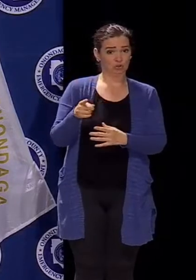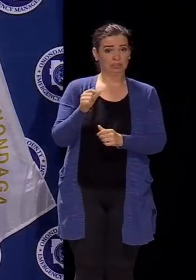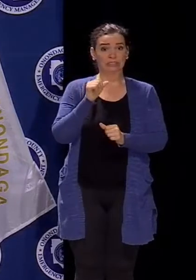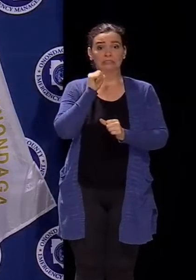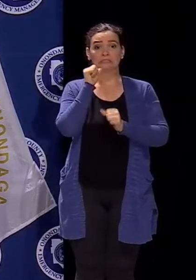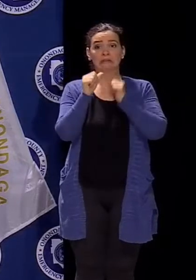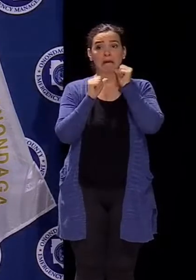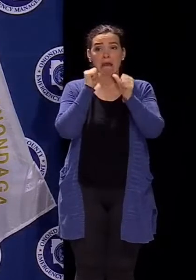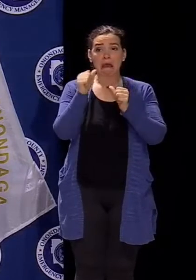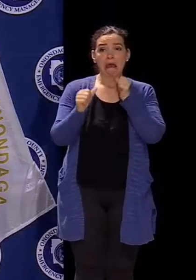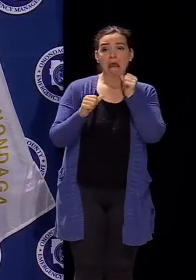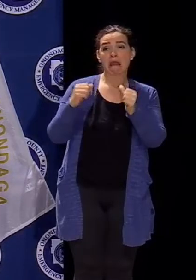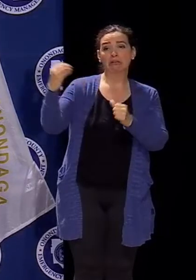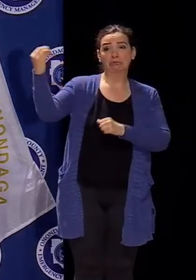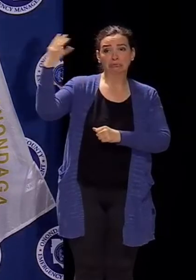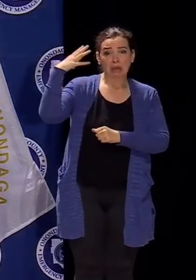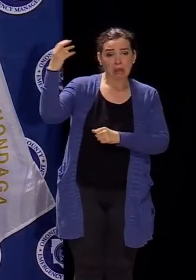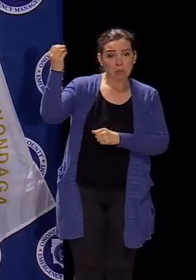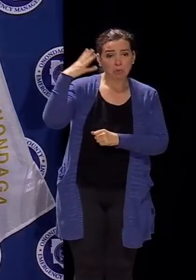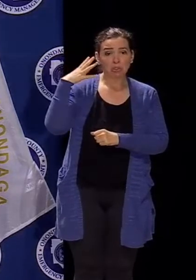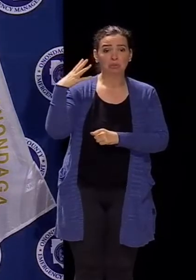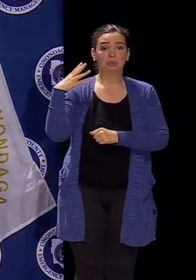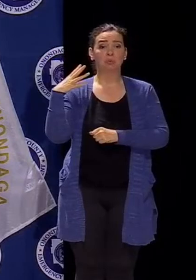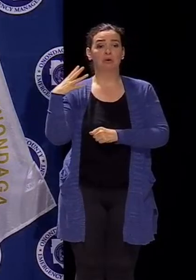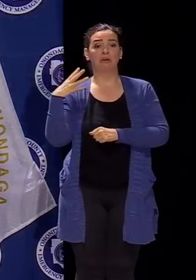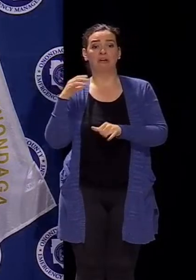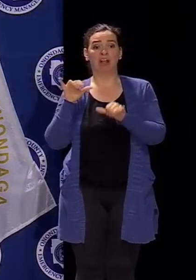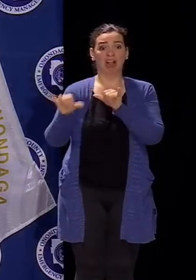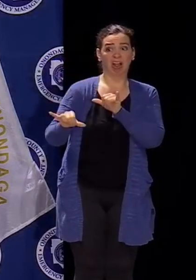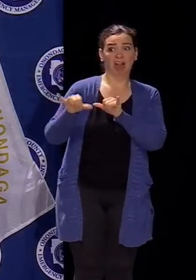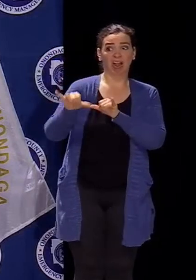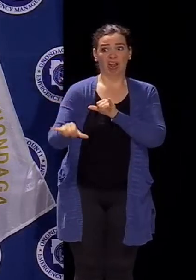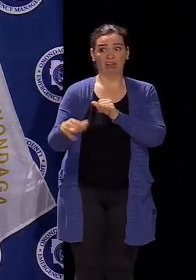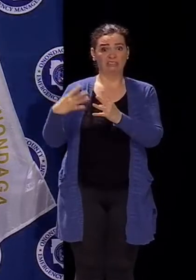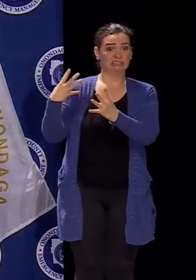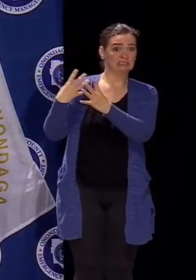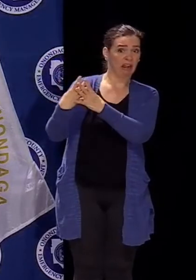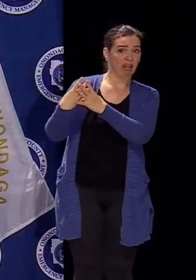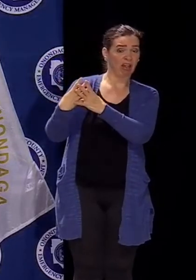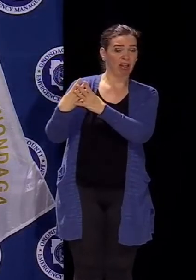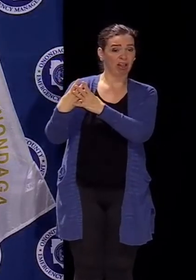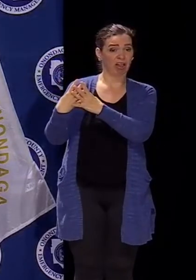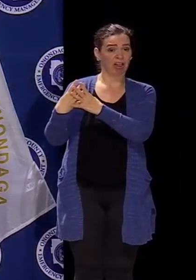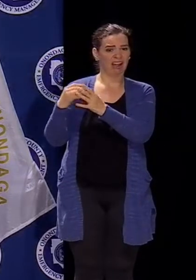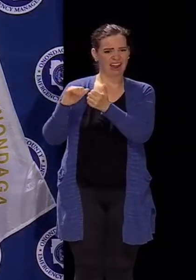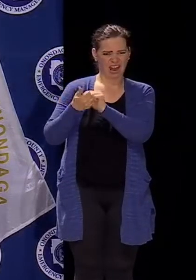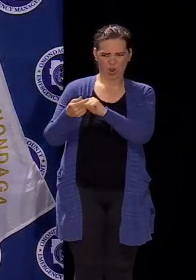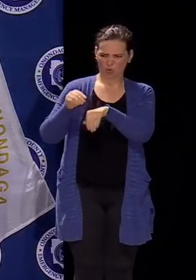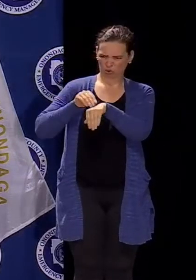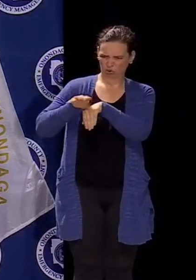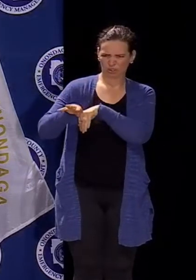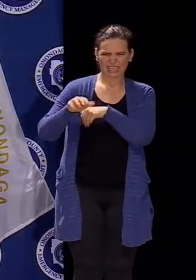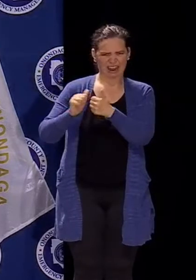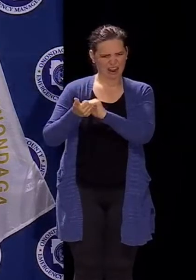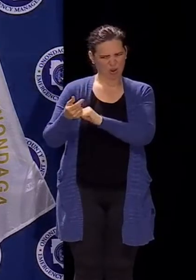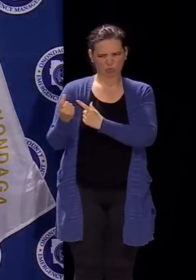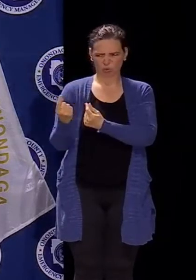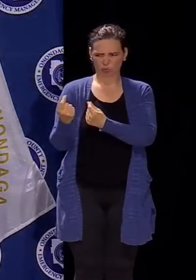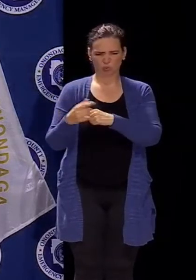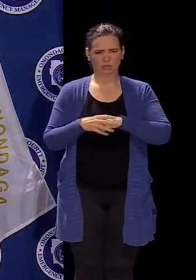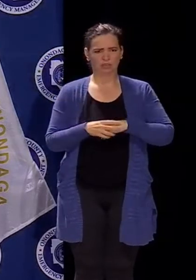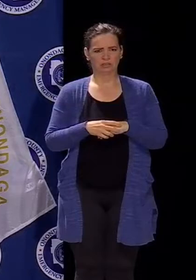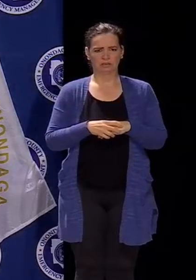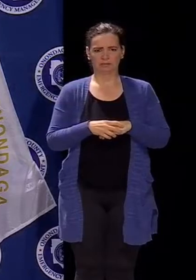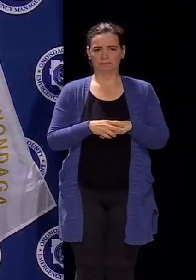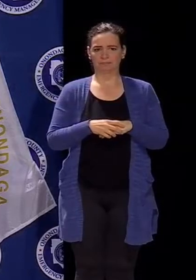and water and let out of their cells. How have they been treated throughout this whole thing? Yeah, the sheriff would have to give you details. I